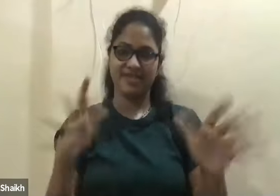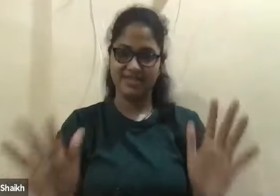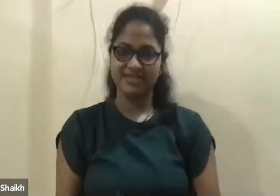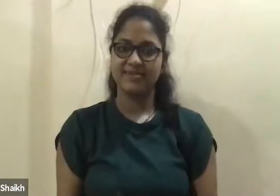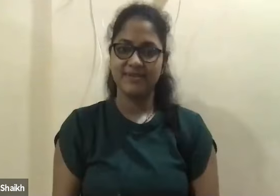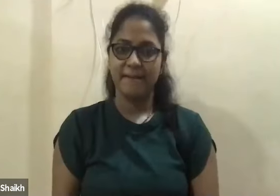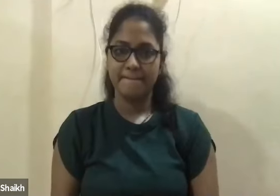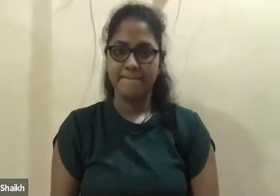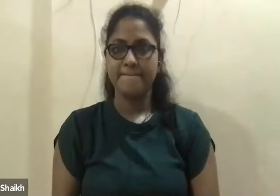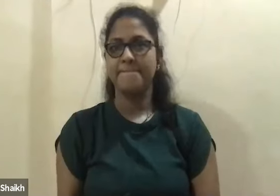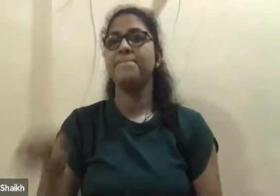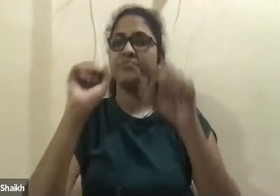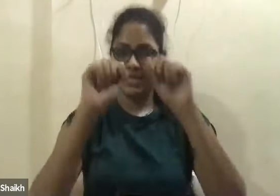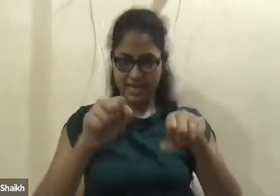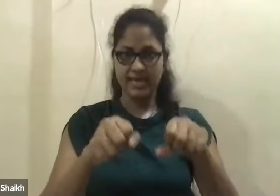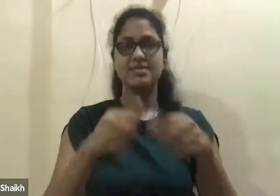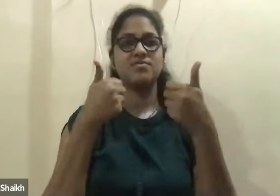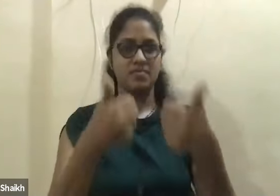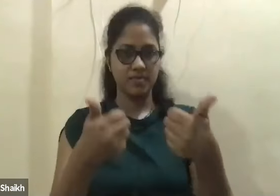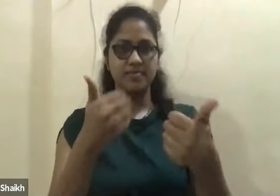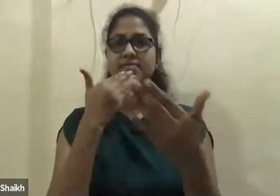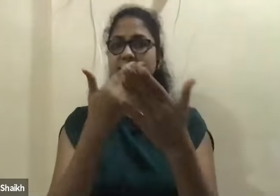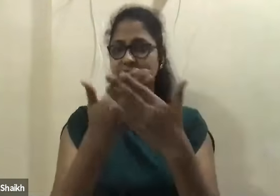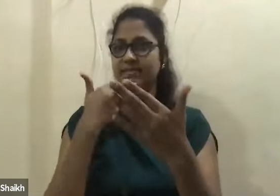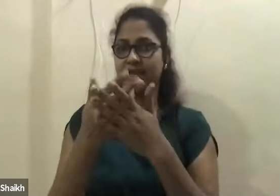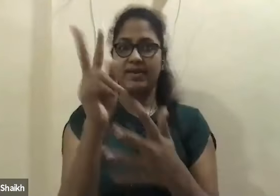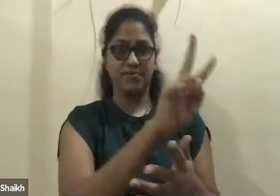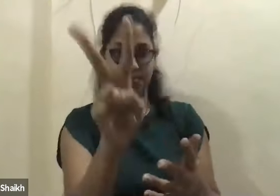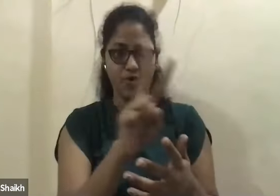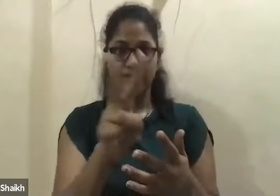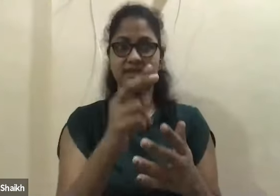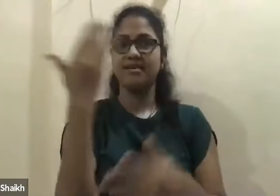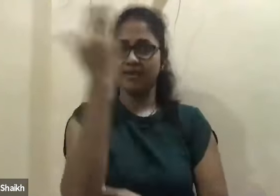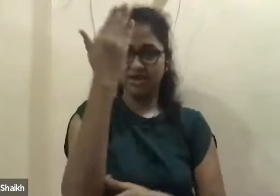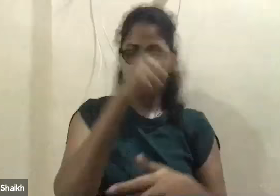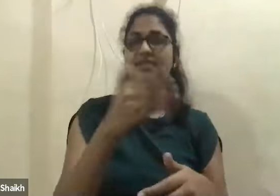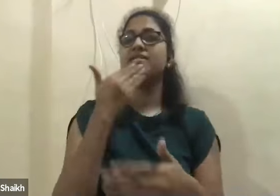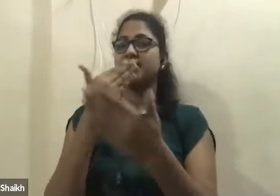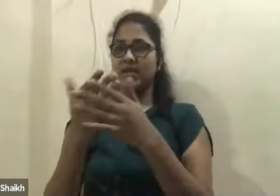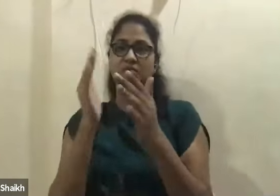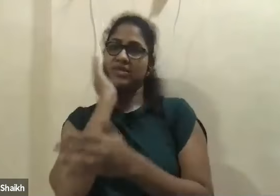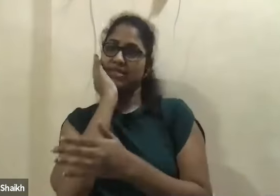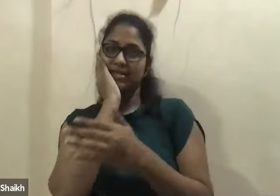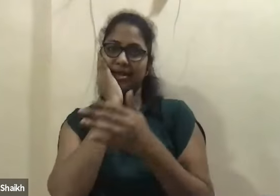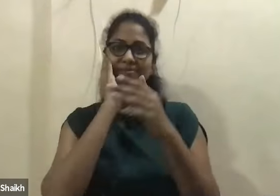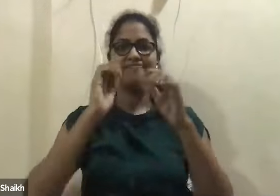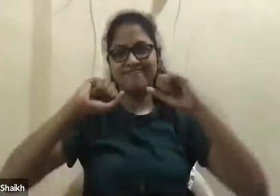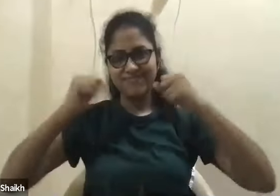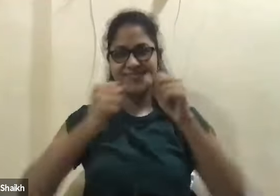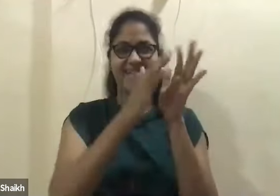Yes, so I thank both the speakers and thank you Tasleem for relentlessly Yes.